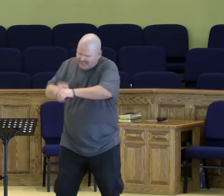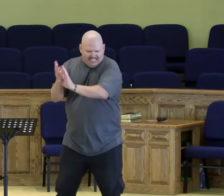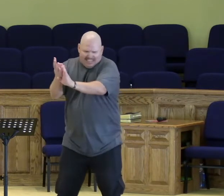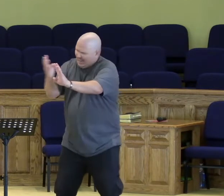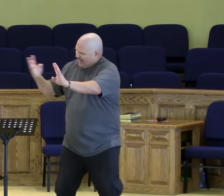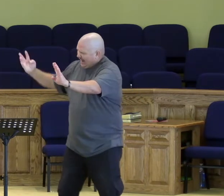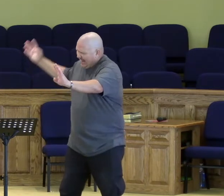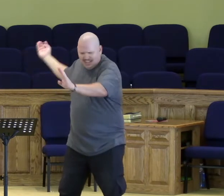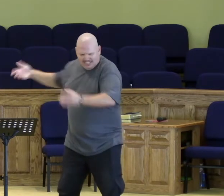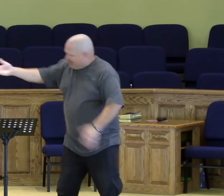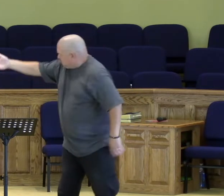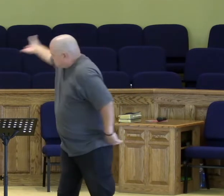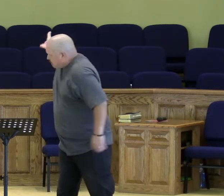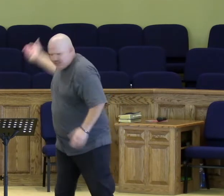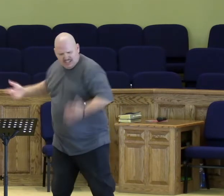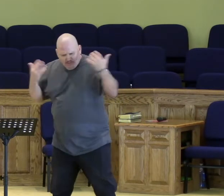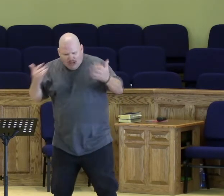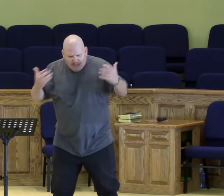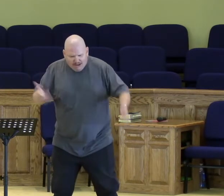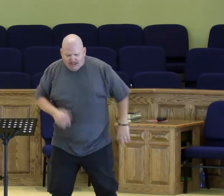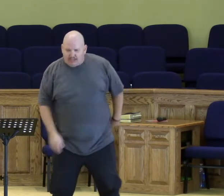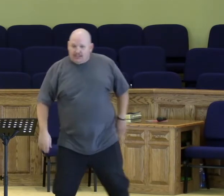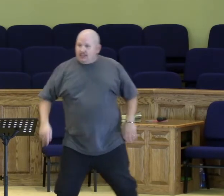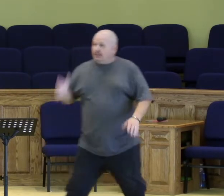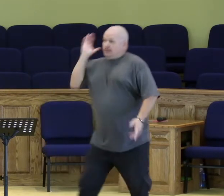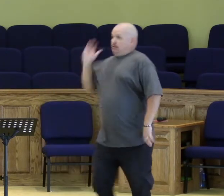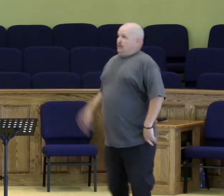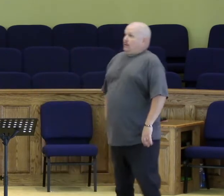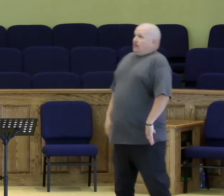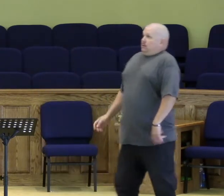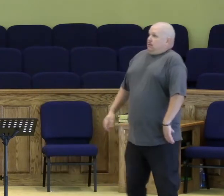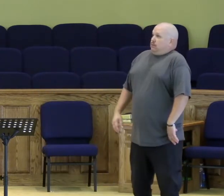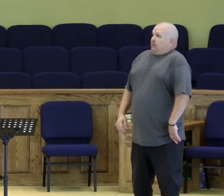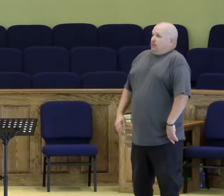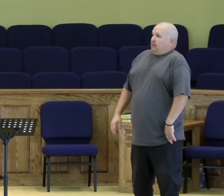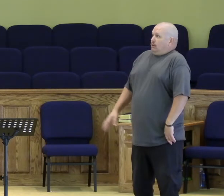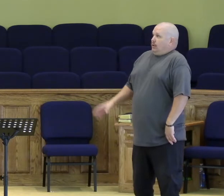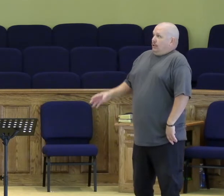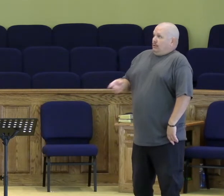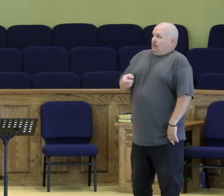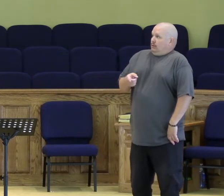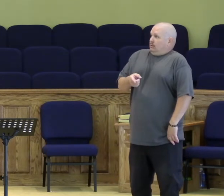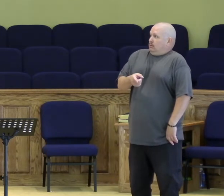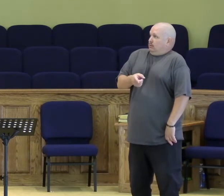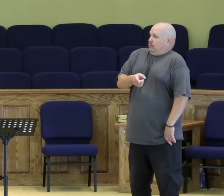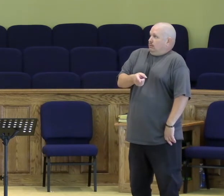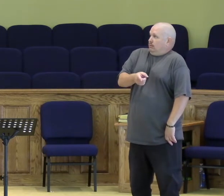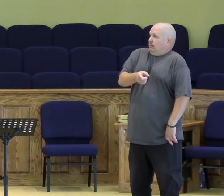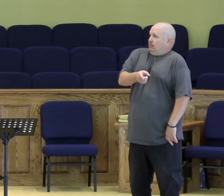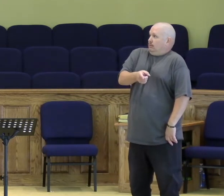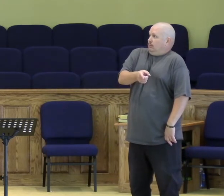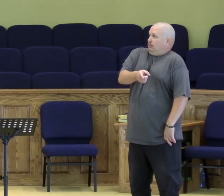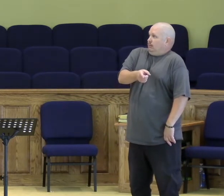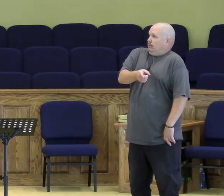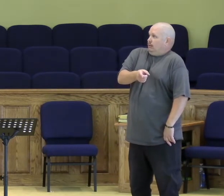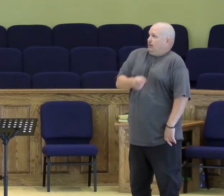The line's lining up now, and we're waiting on this deaf guy. What's going on? The manager's mad. The lady with the hairdo, she points, blames the deaf